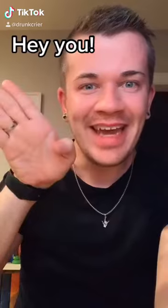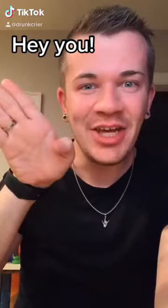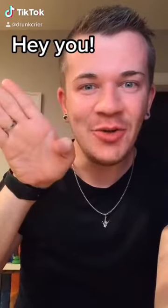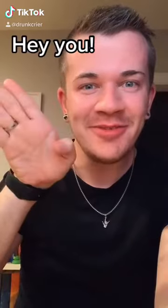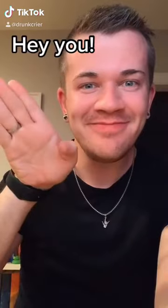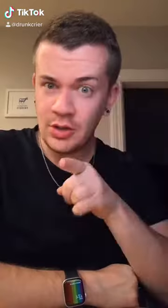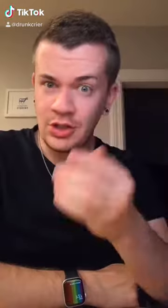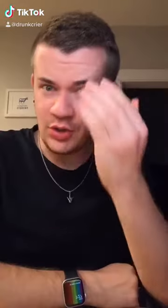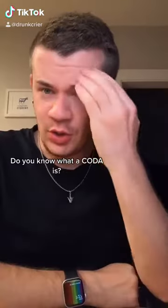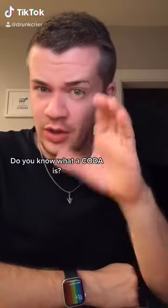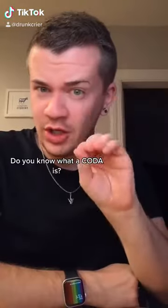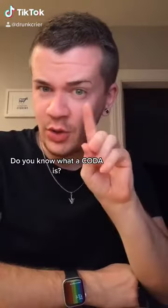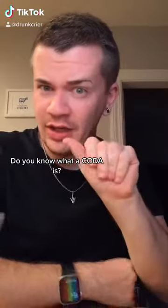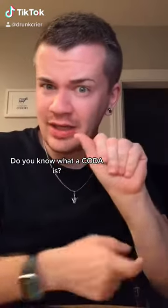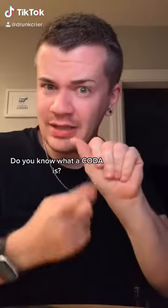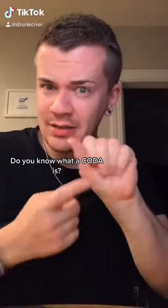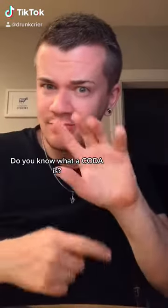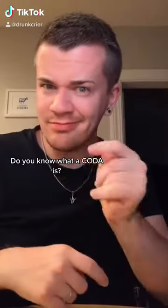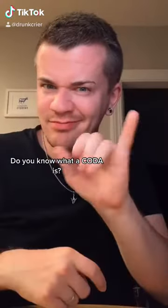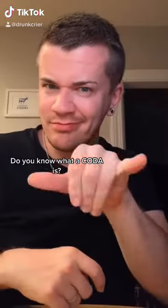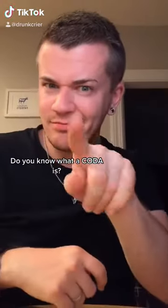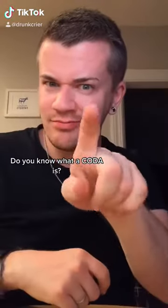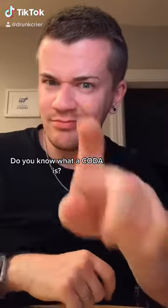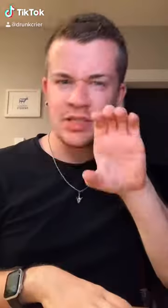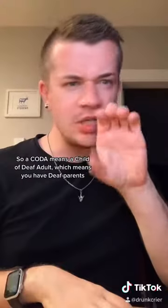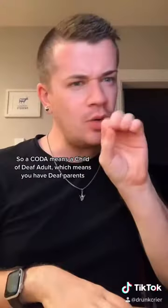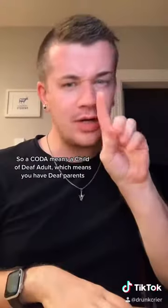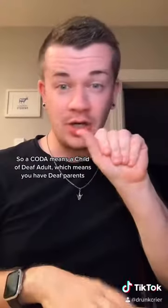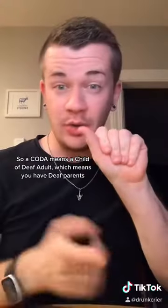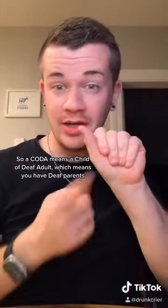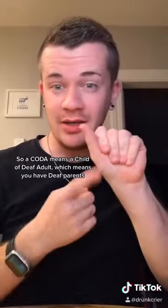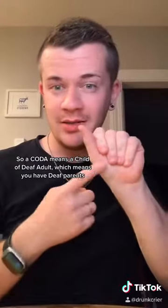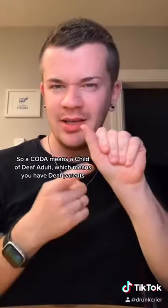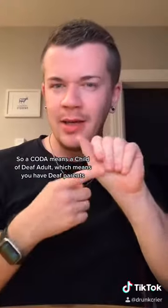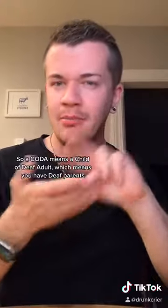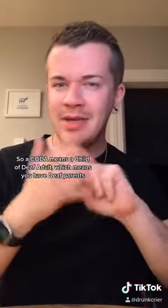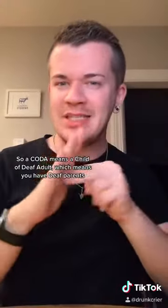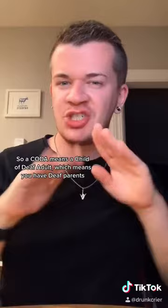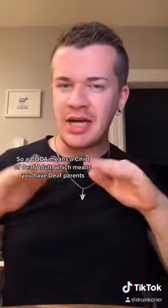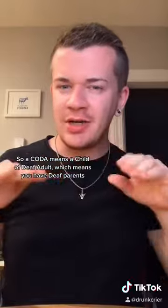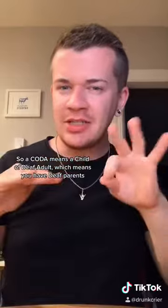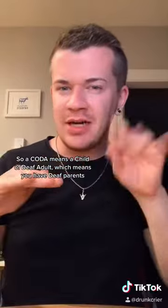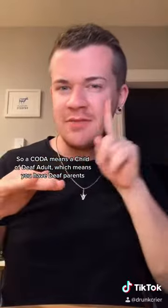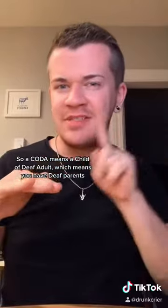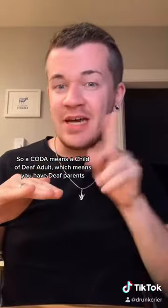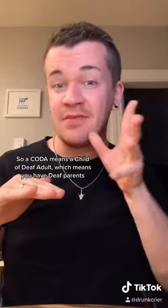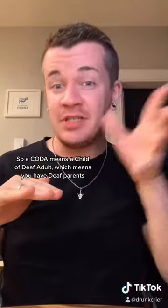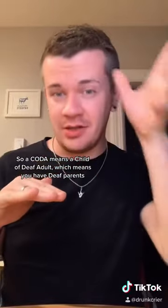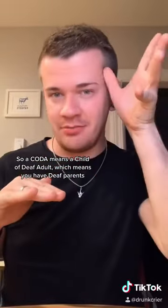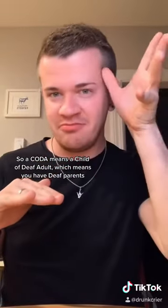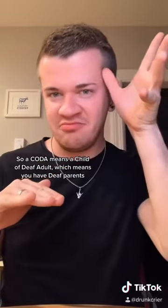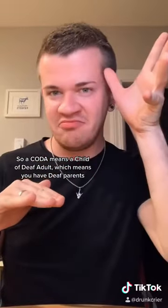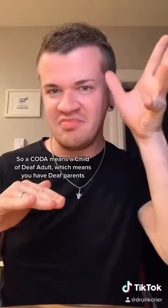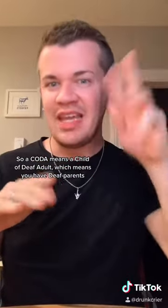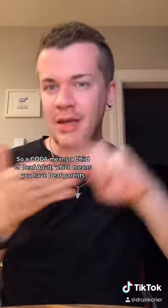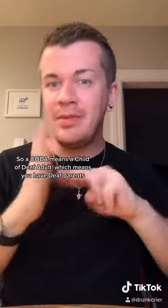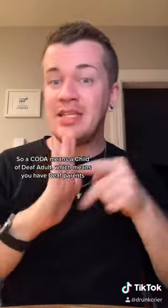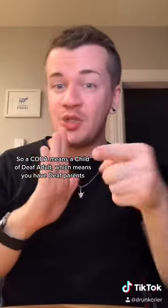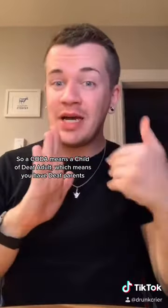Hey you, do you know what a CODA is? So a CODA means child of deaf adult. It means you have